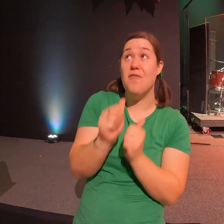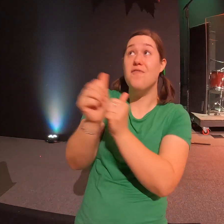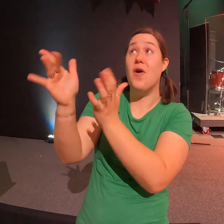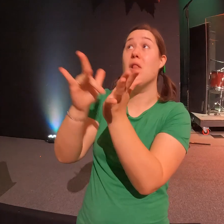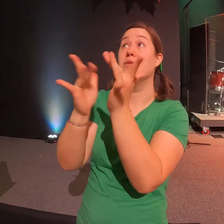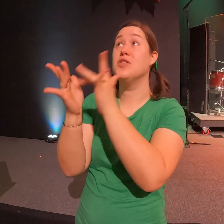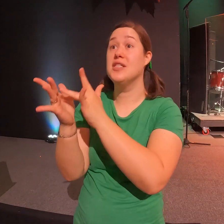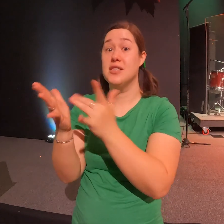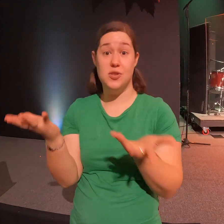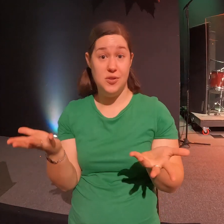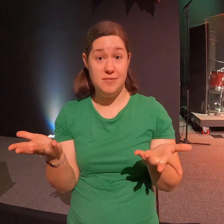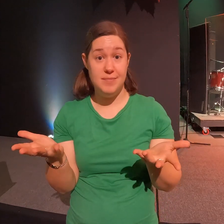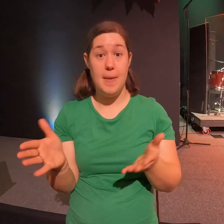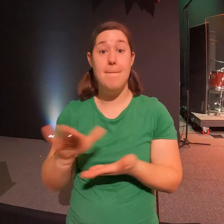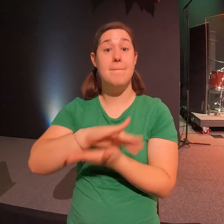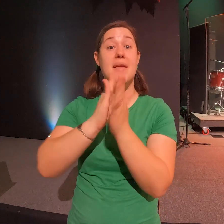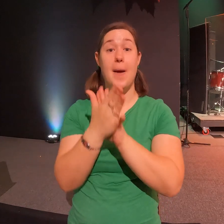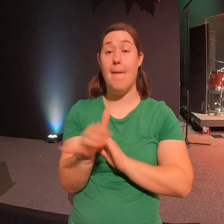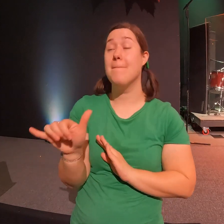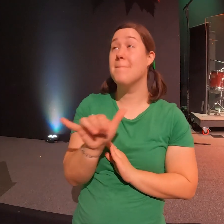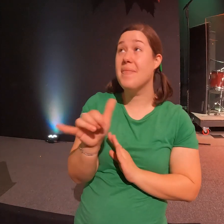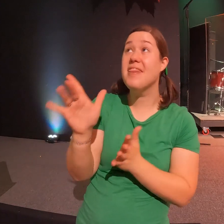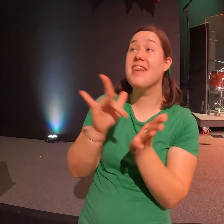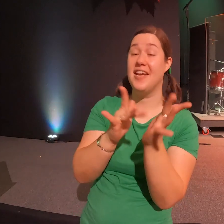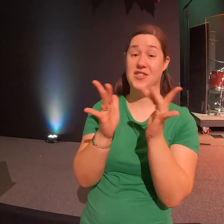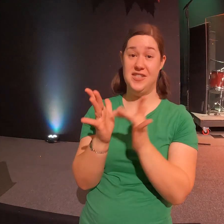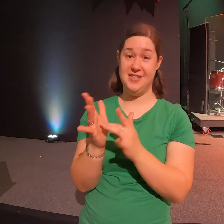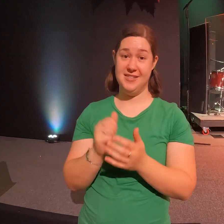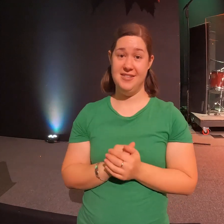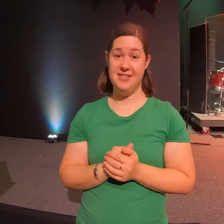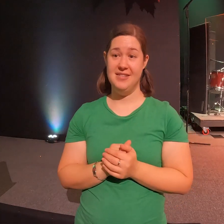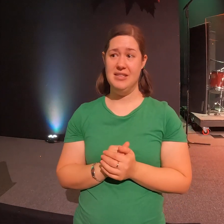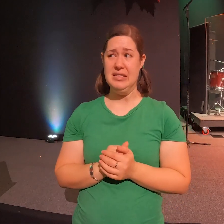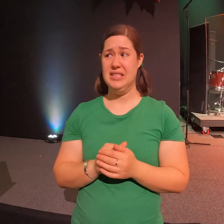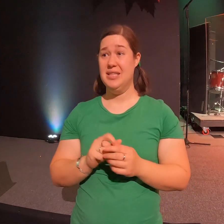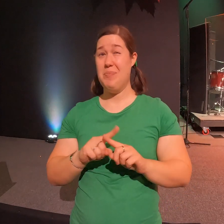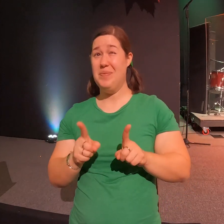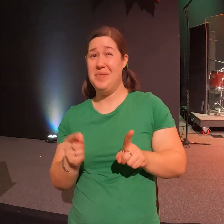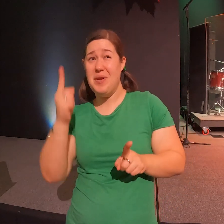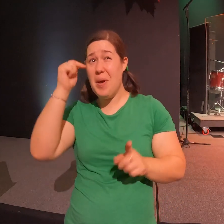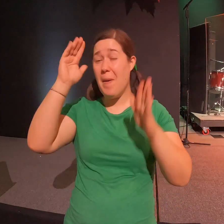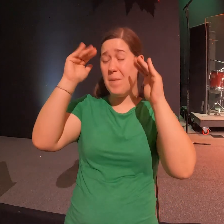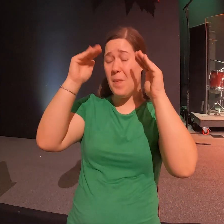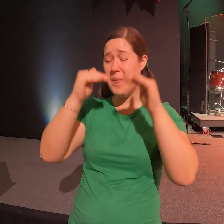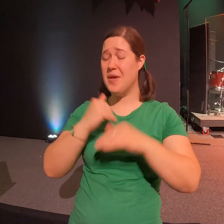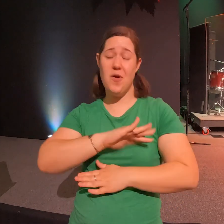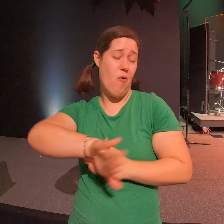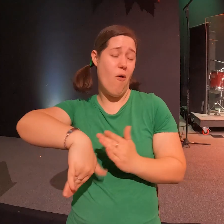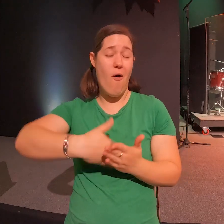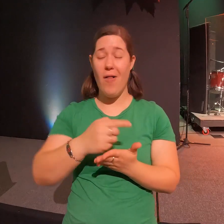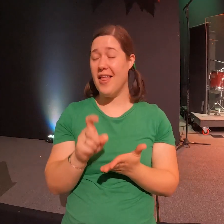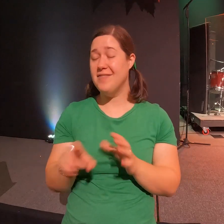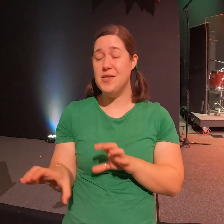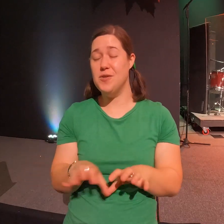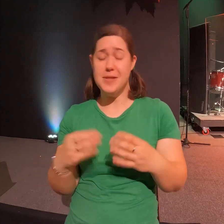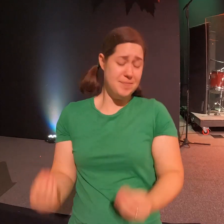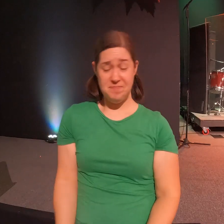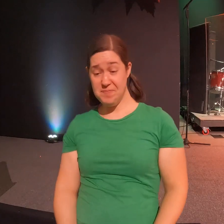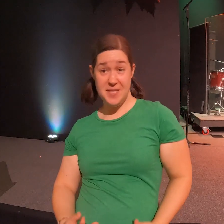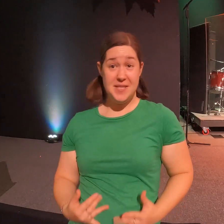Jesus. But I'm hoping that all I really have to do is inspire some of you